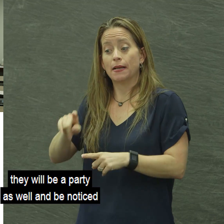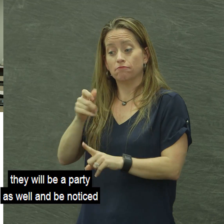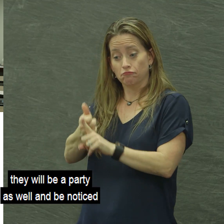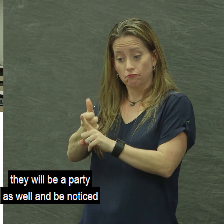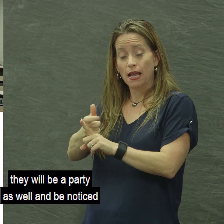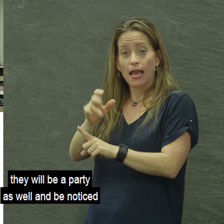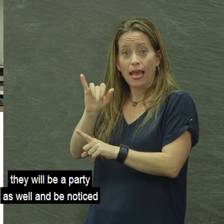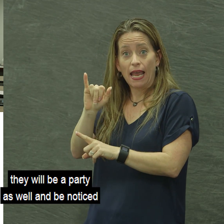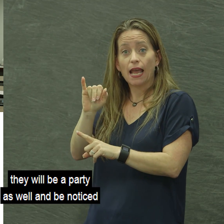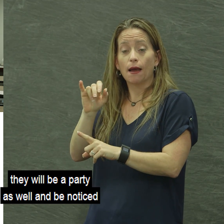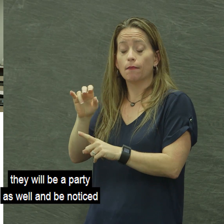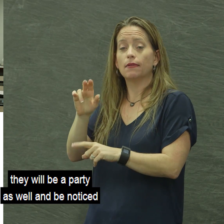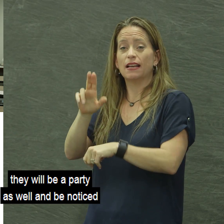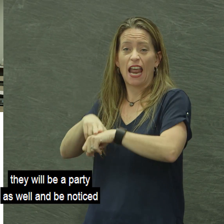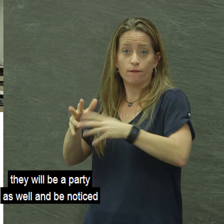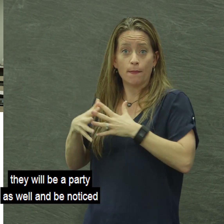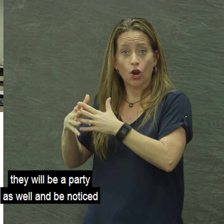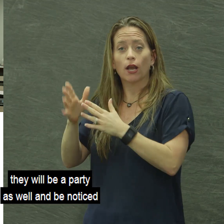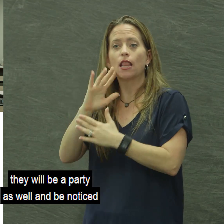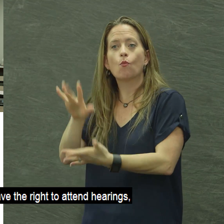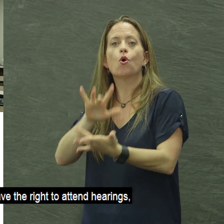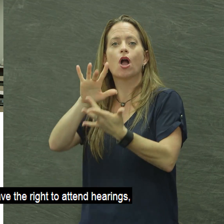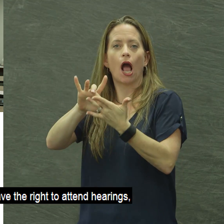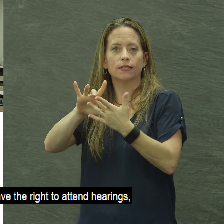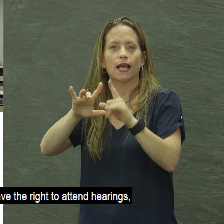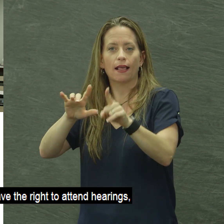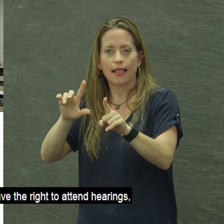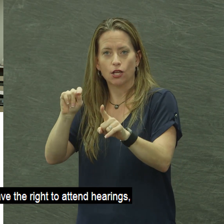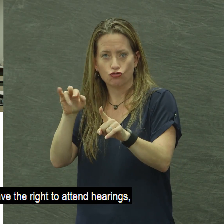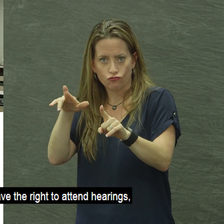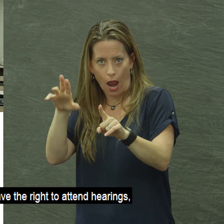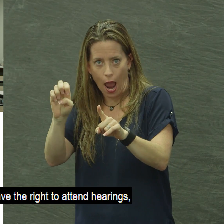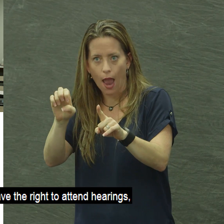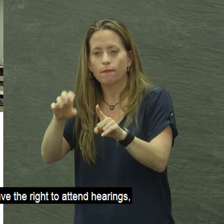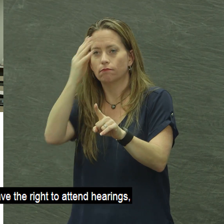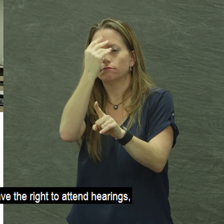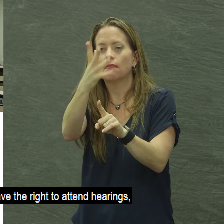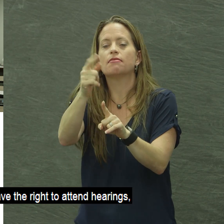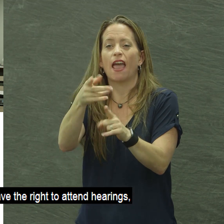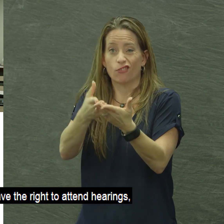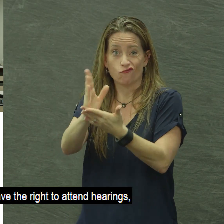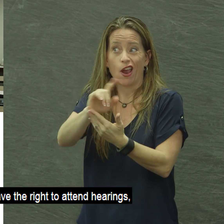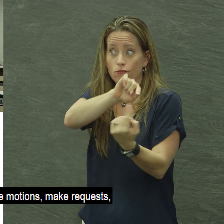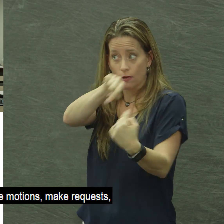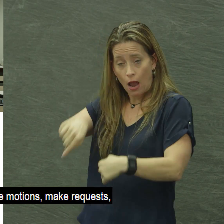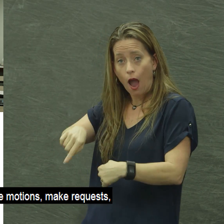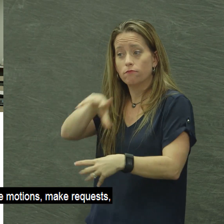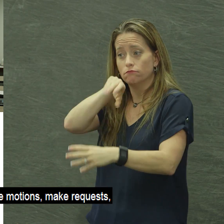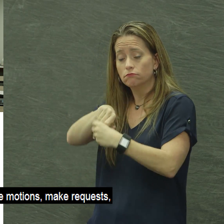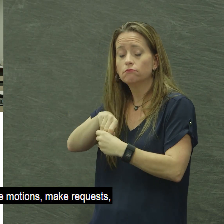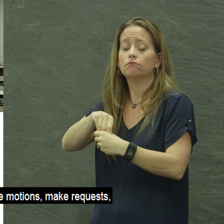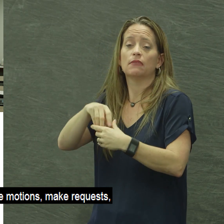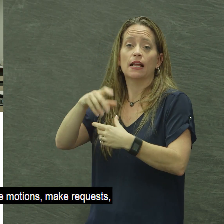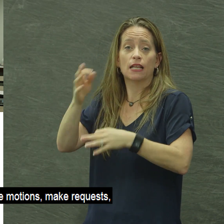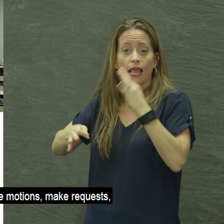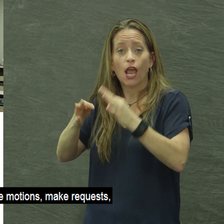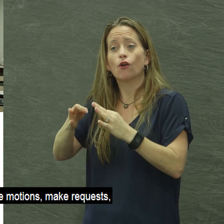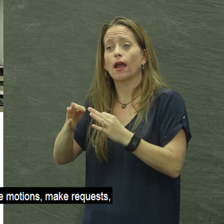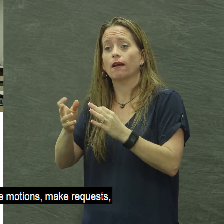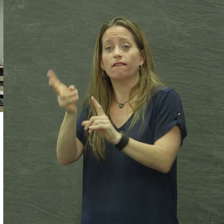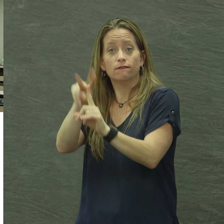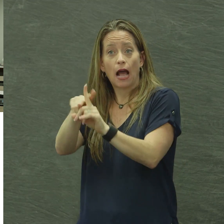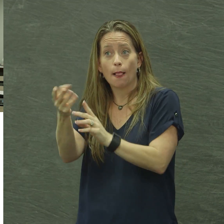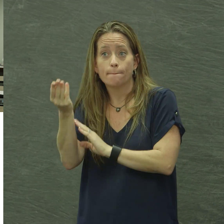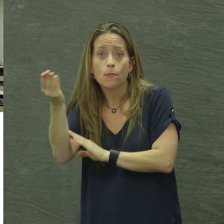they will be a party as well and be noticed and have the right to attend hearings, file motions, make